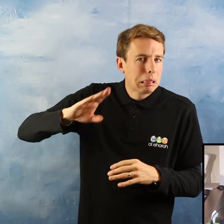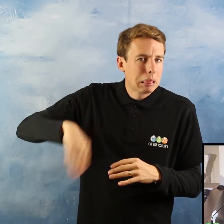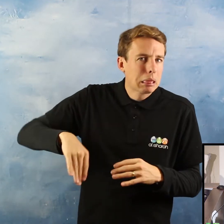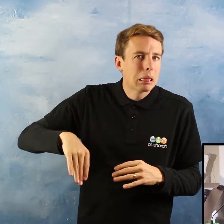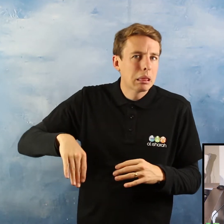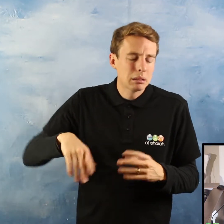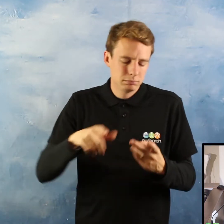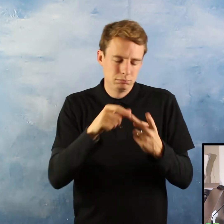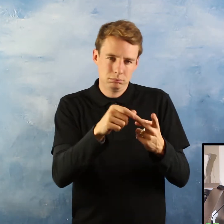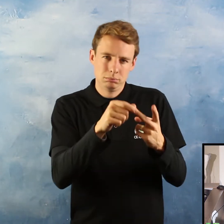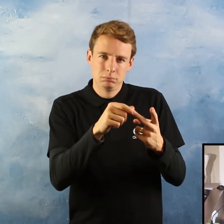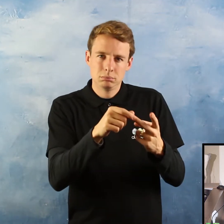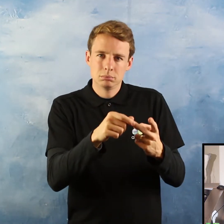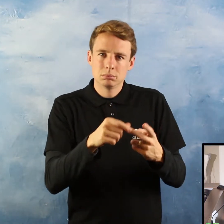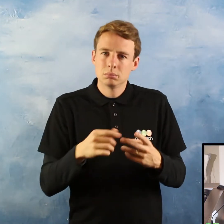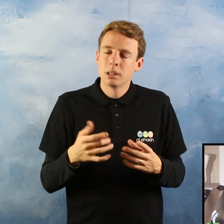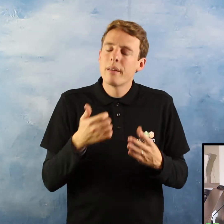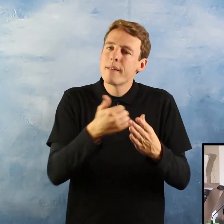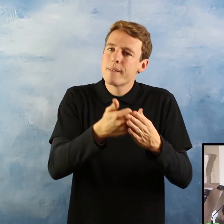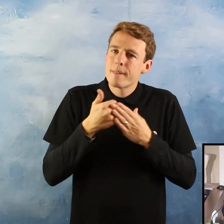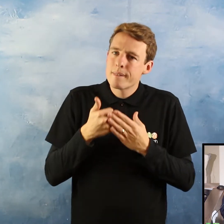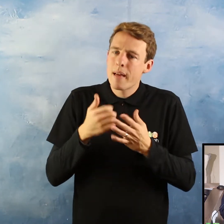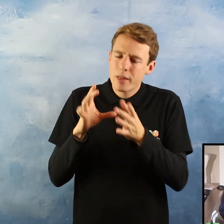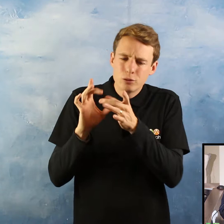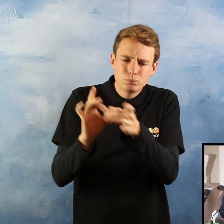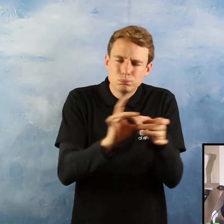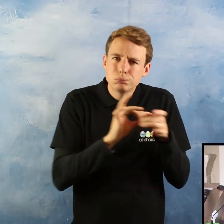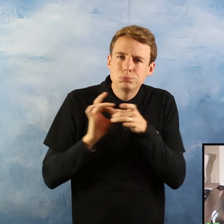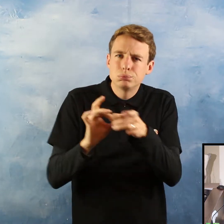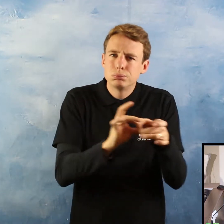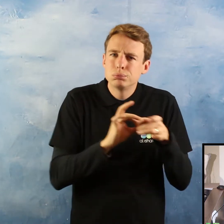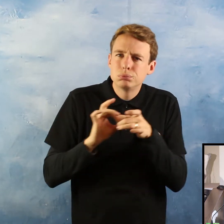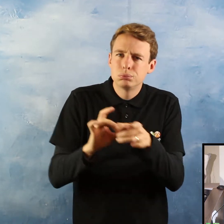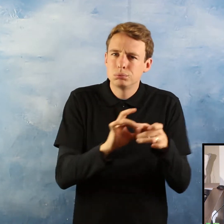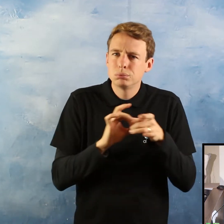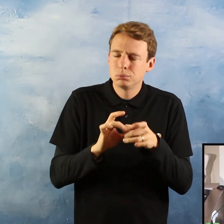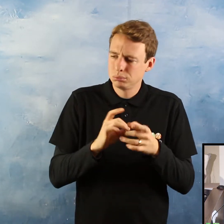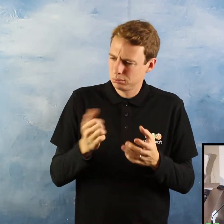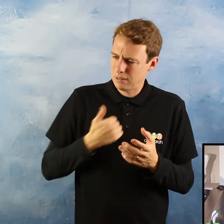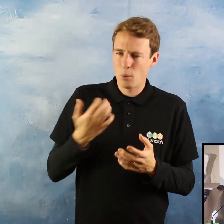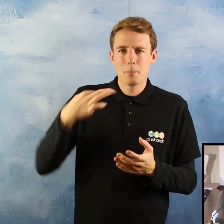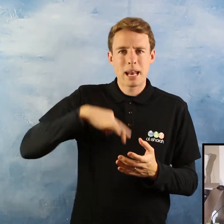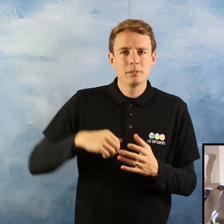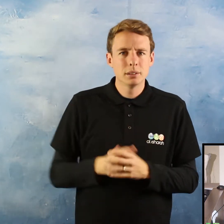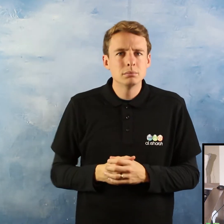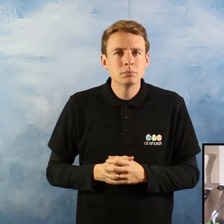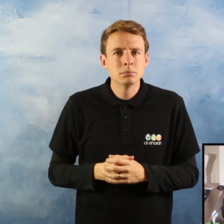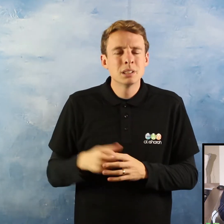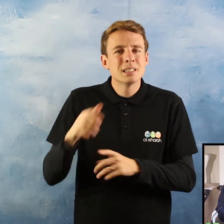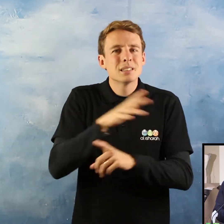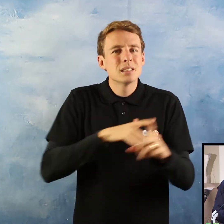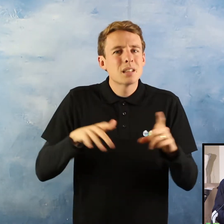example. So these are to maintain our relationship with others. So all for our benefit. To protect the